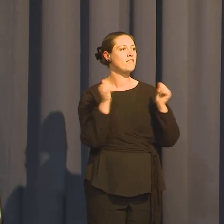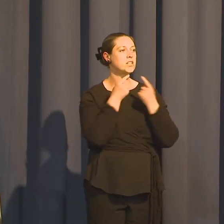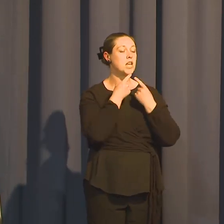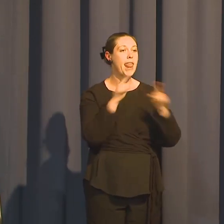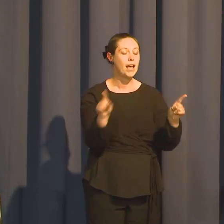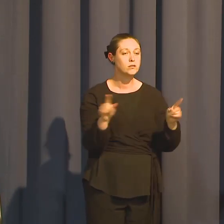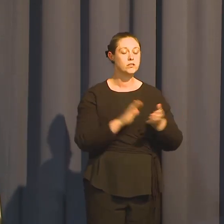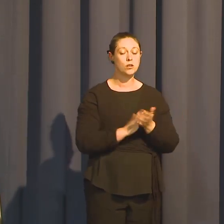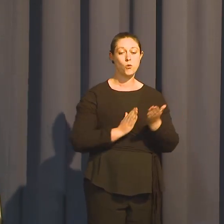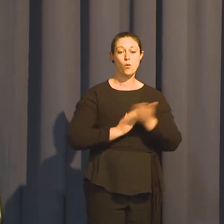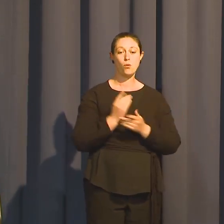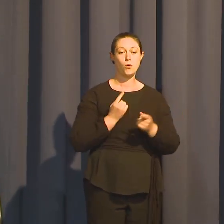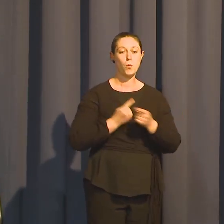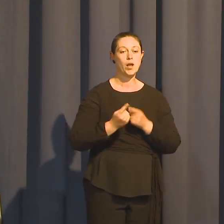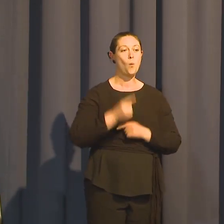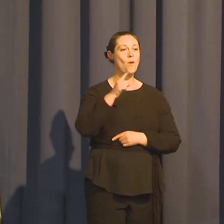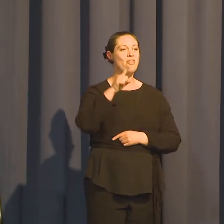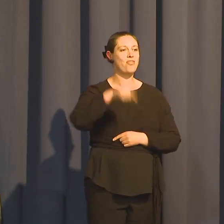the rest of the week,